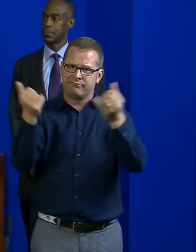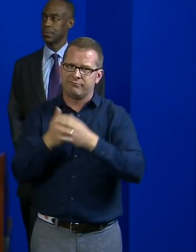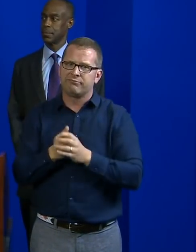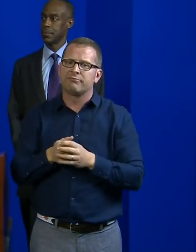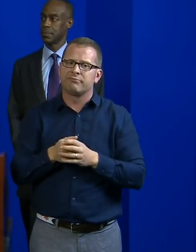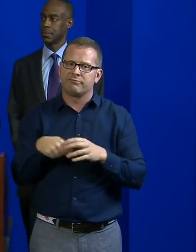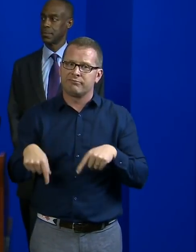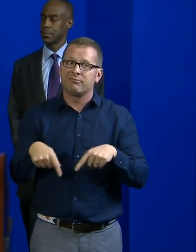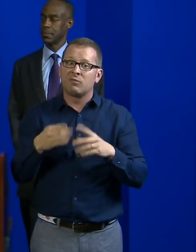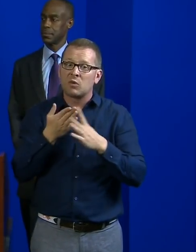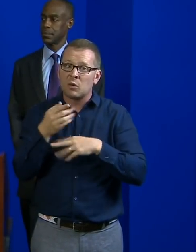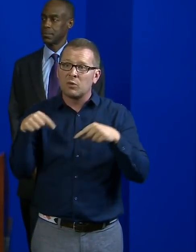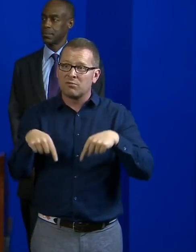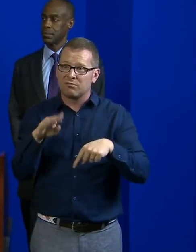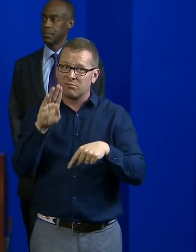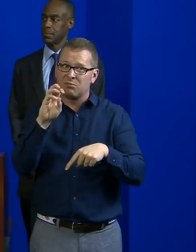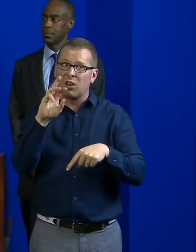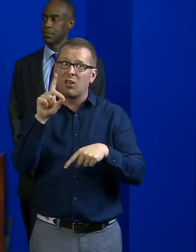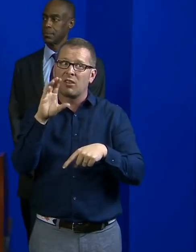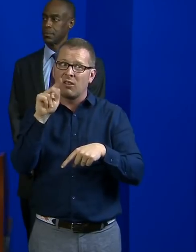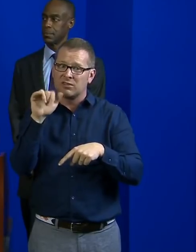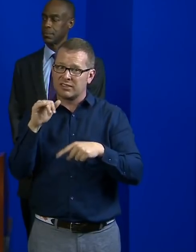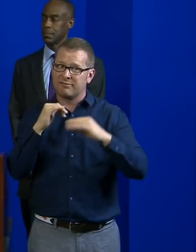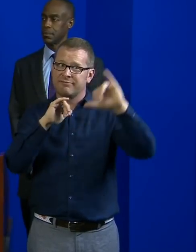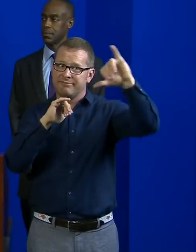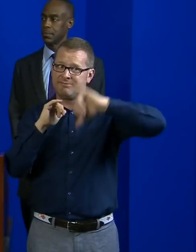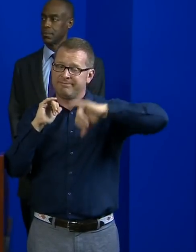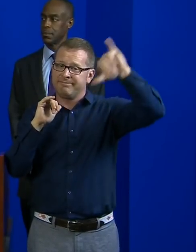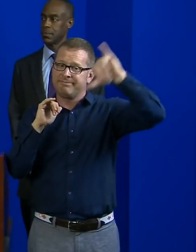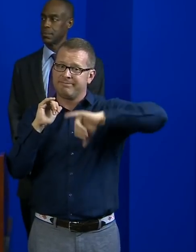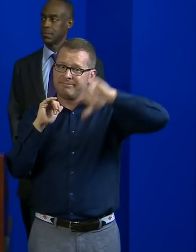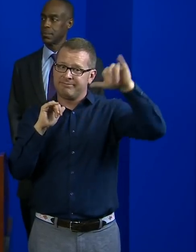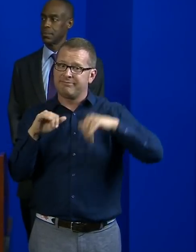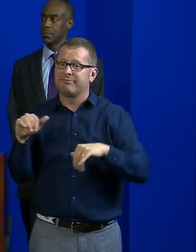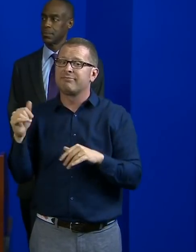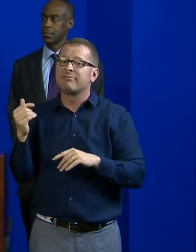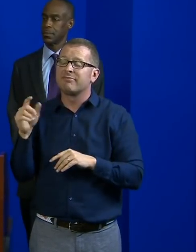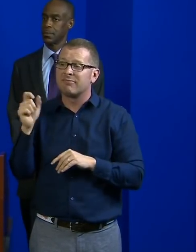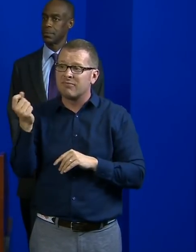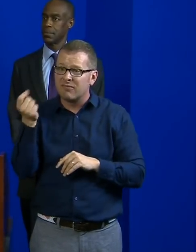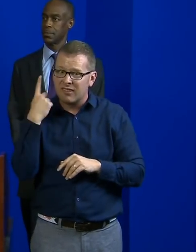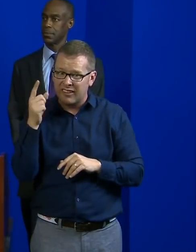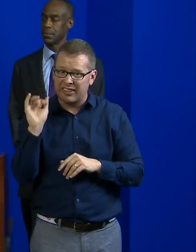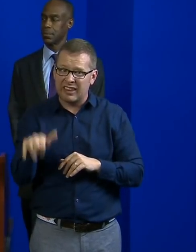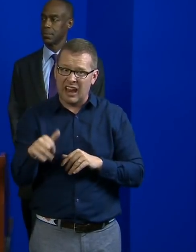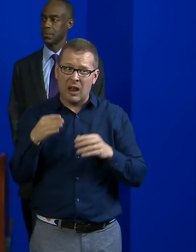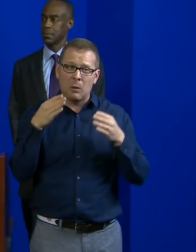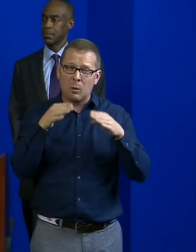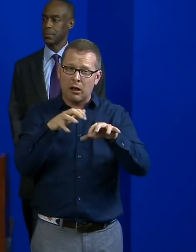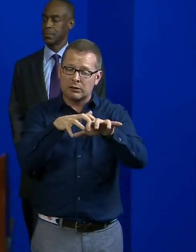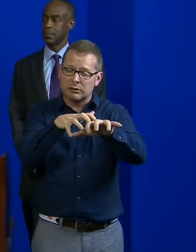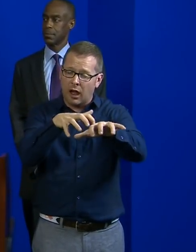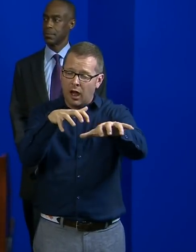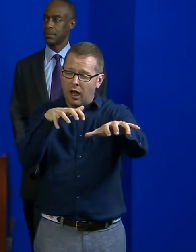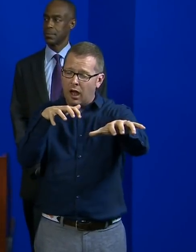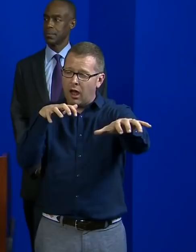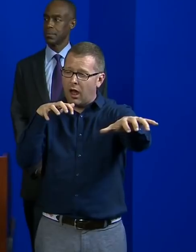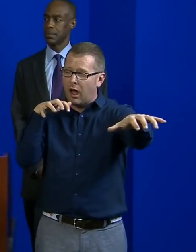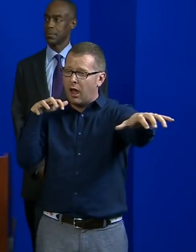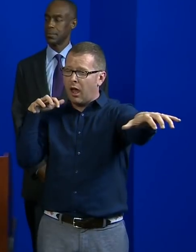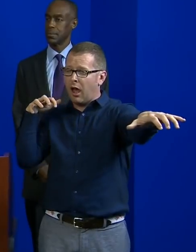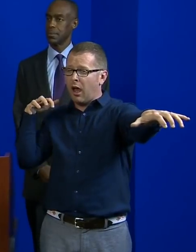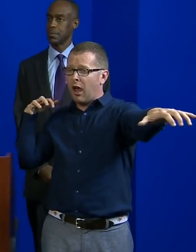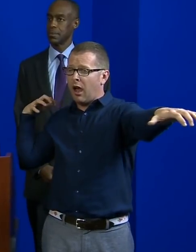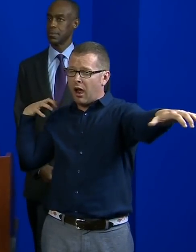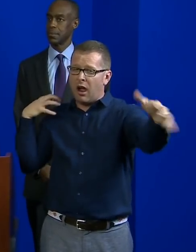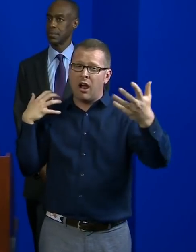residents, Broward County citizens, and homeowners understand that the roads are going to be mobbed, especially those I-95 and Florida